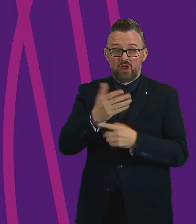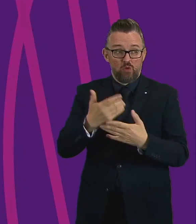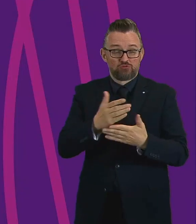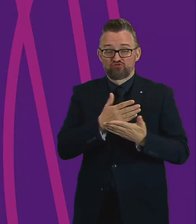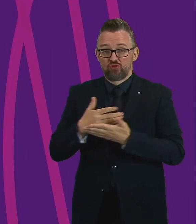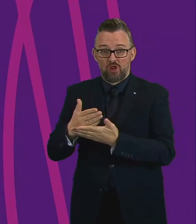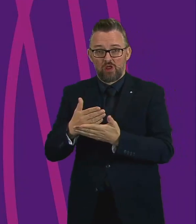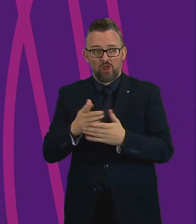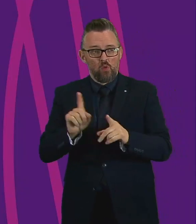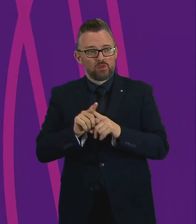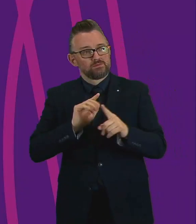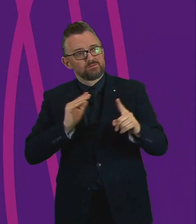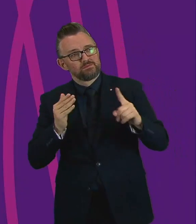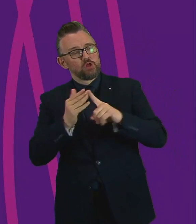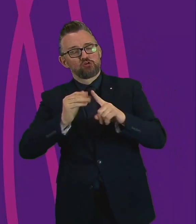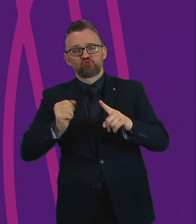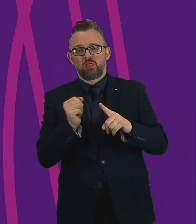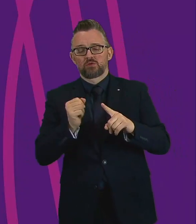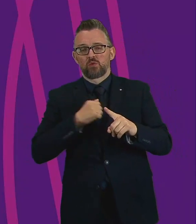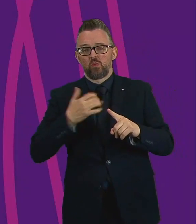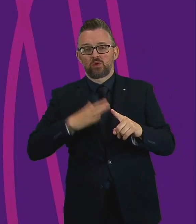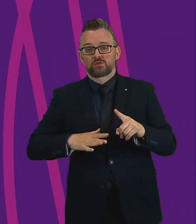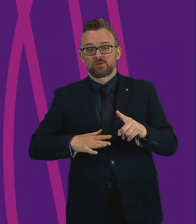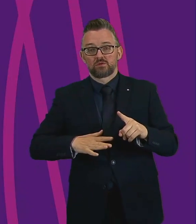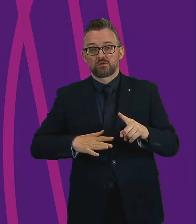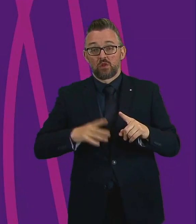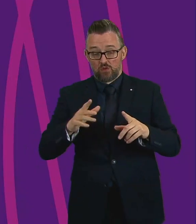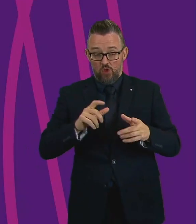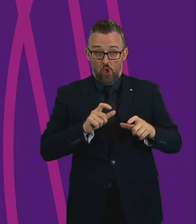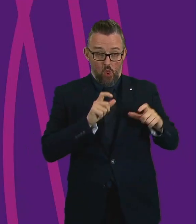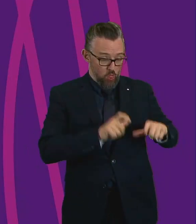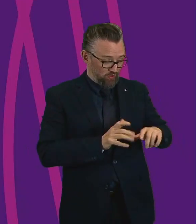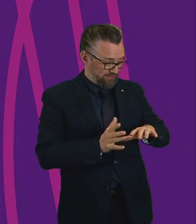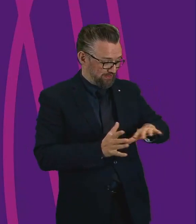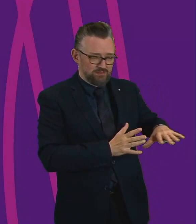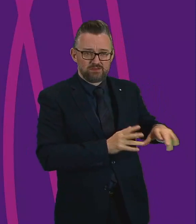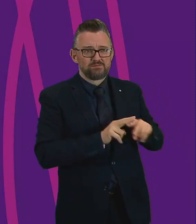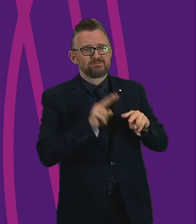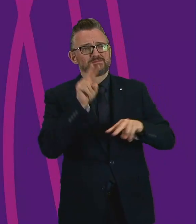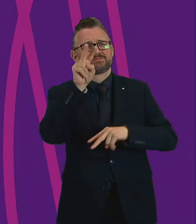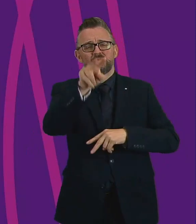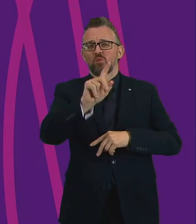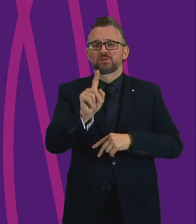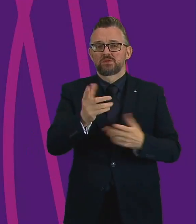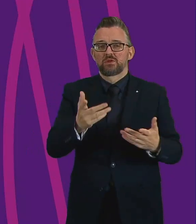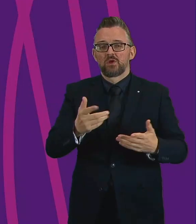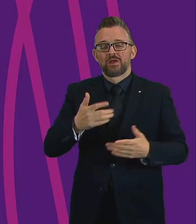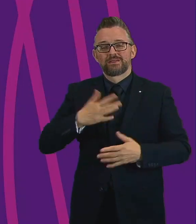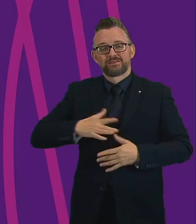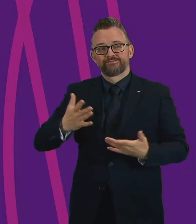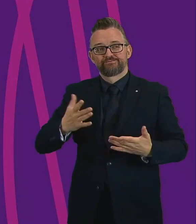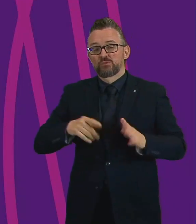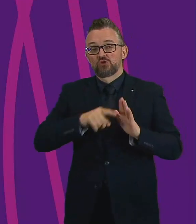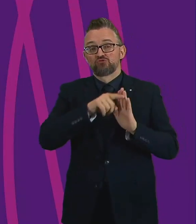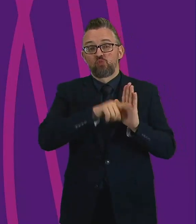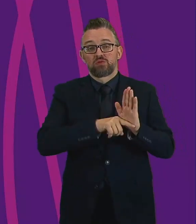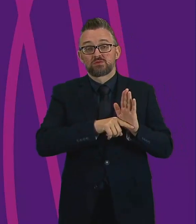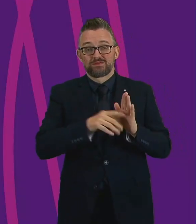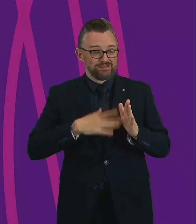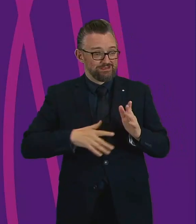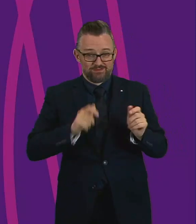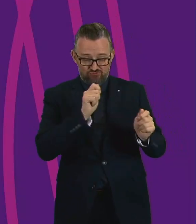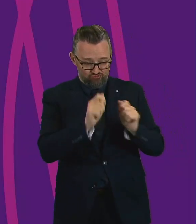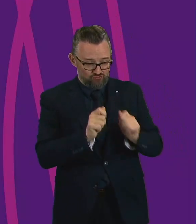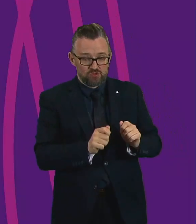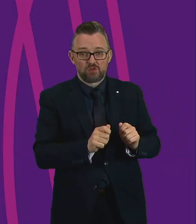we seek. And as we look to life beyond lockdown, we need to start to rewrite the rules and rebuild an